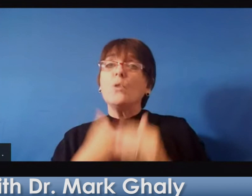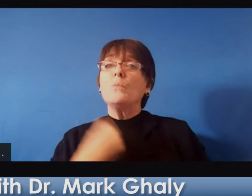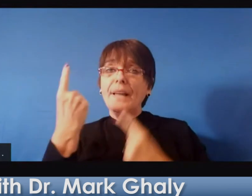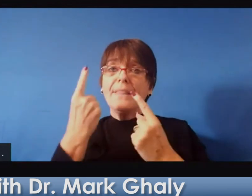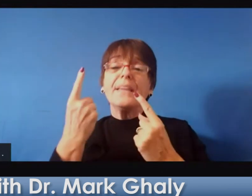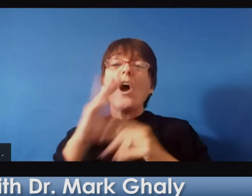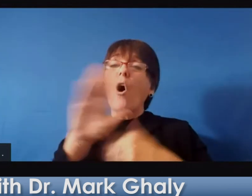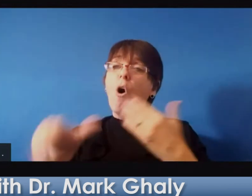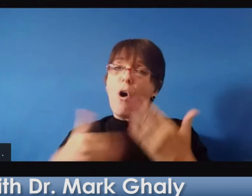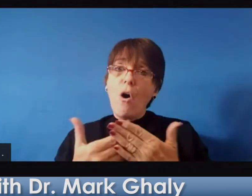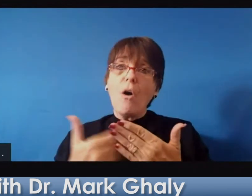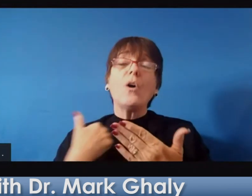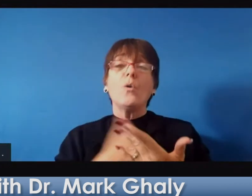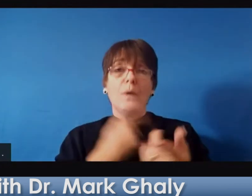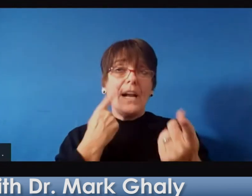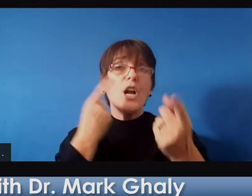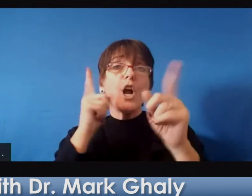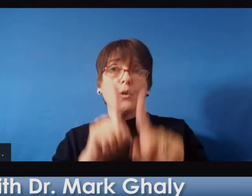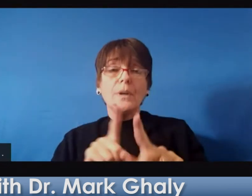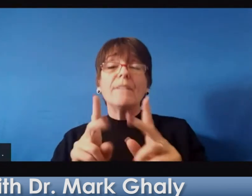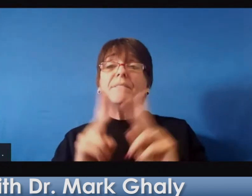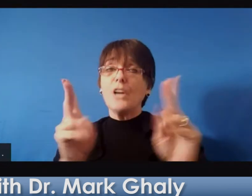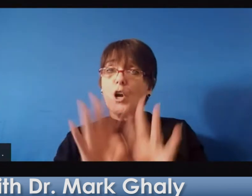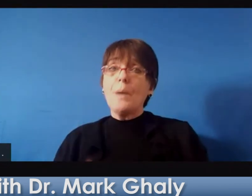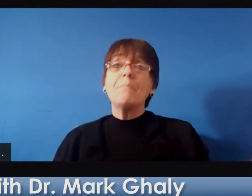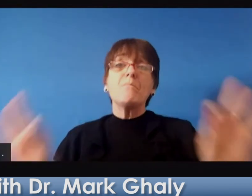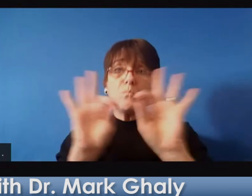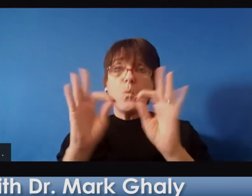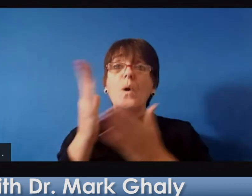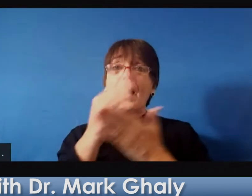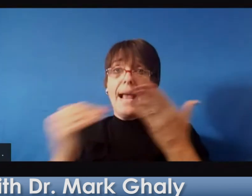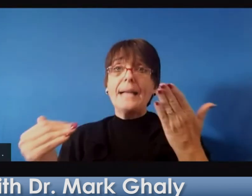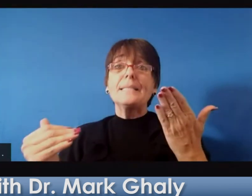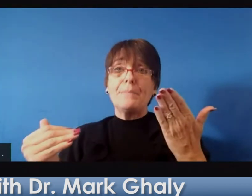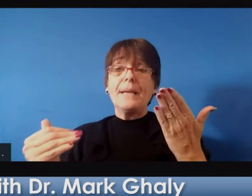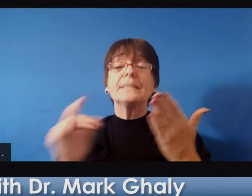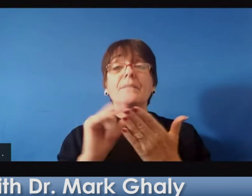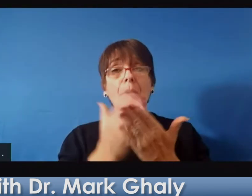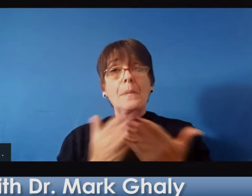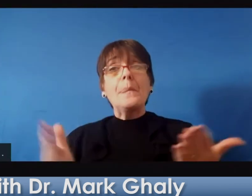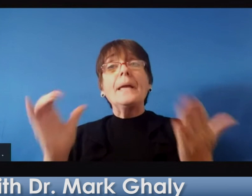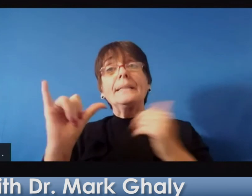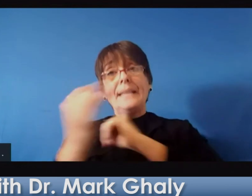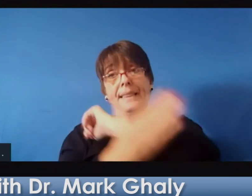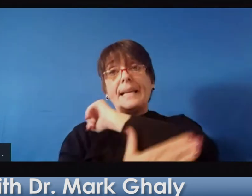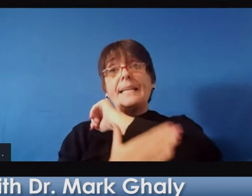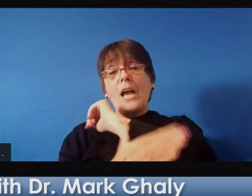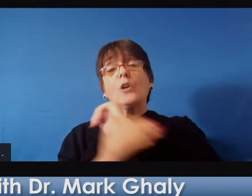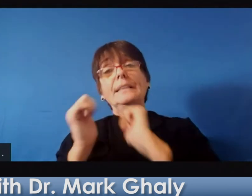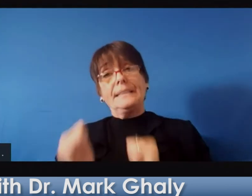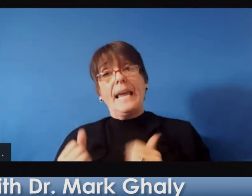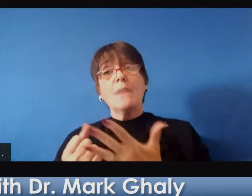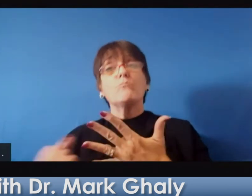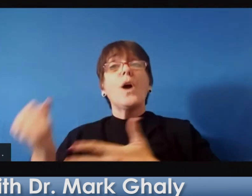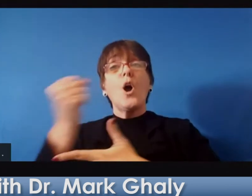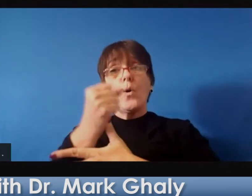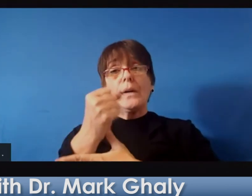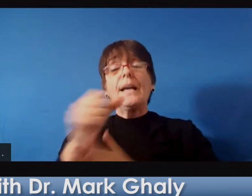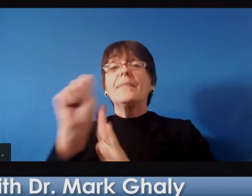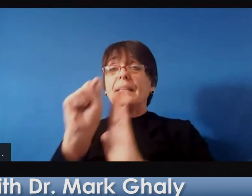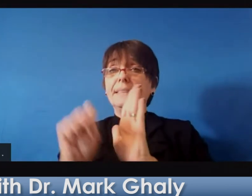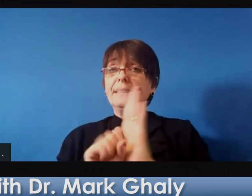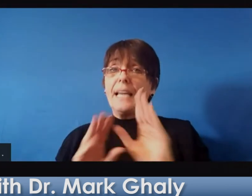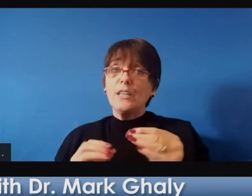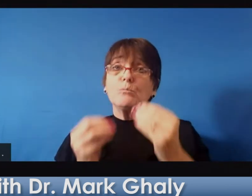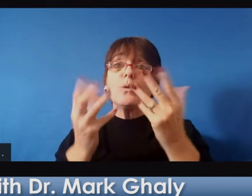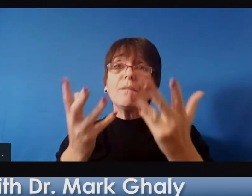things, and we agree that those are some very important aspects of things that counties can prioritize. The state has provided